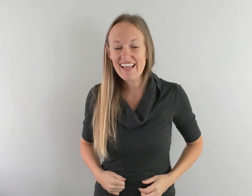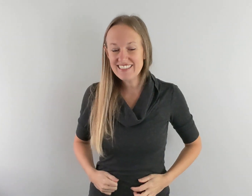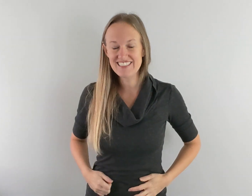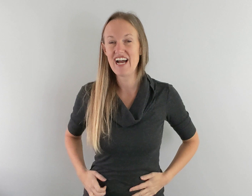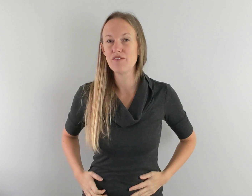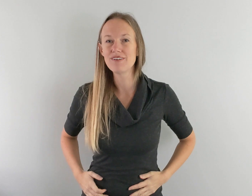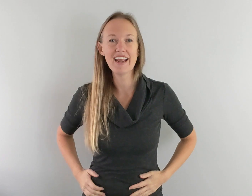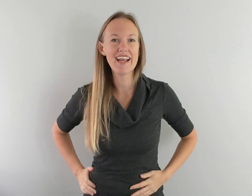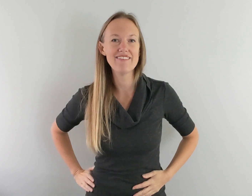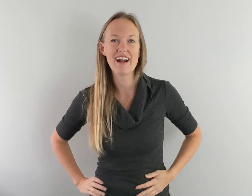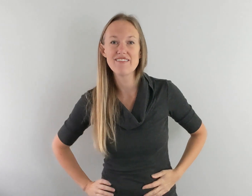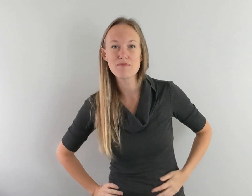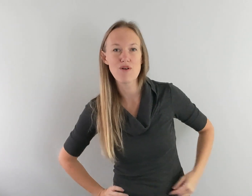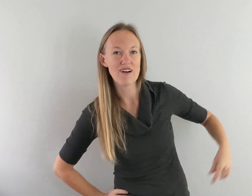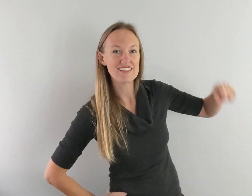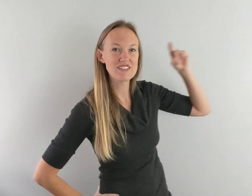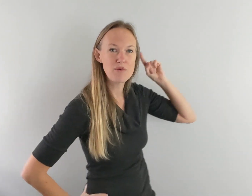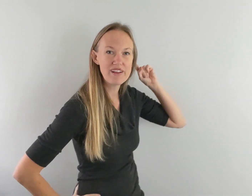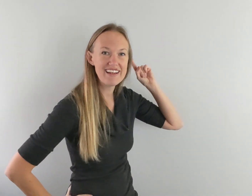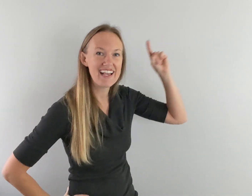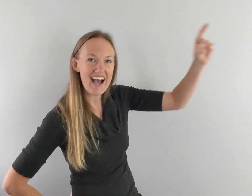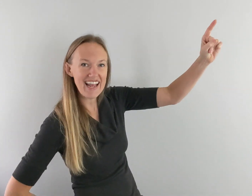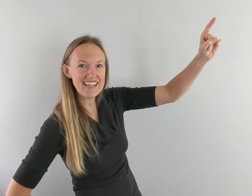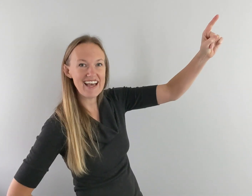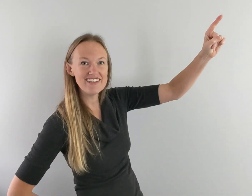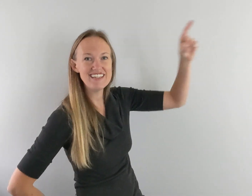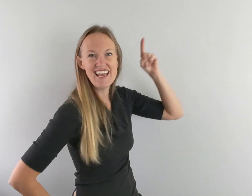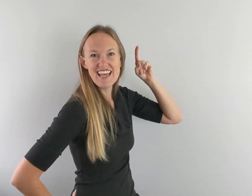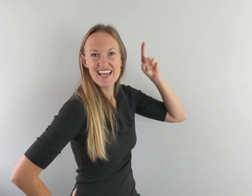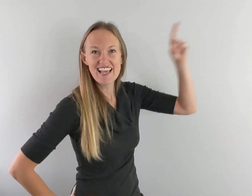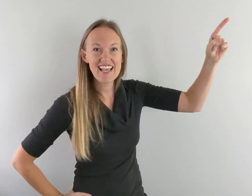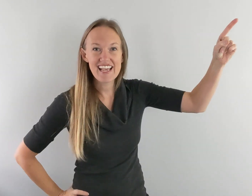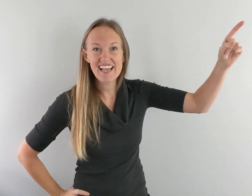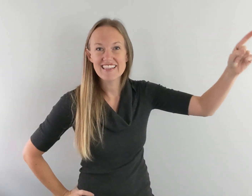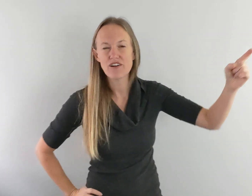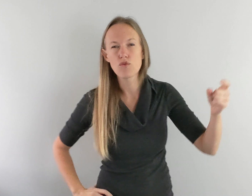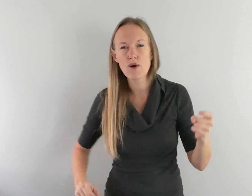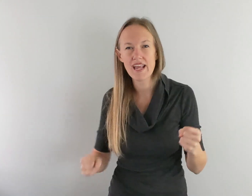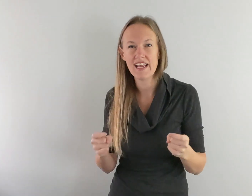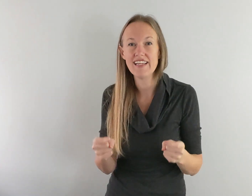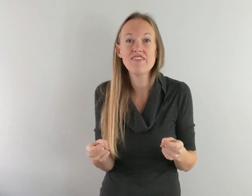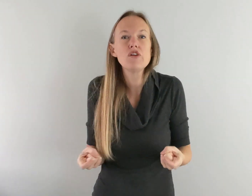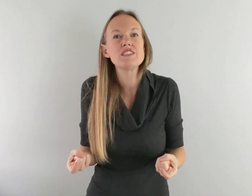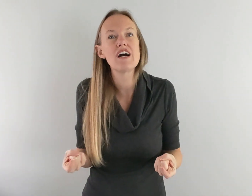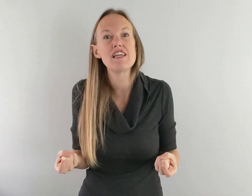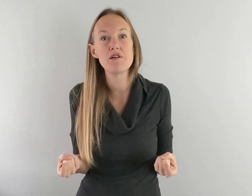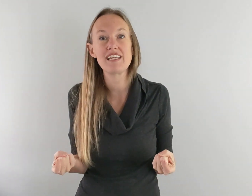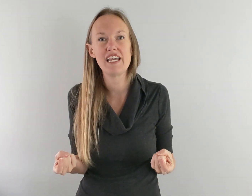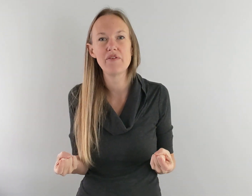He shall reign forevermore. So you're pointing to God in heaven. He, and then reign, even though we're talking about a king